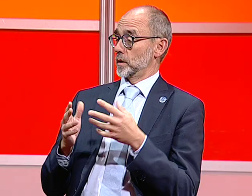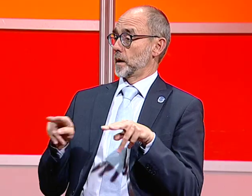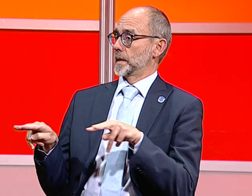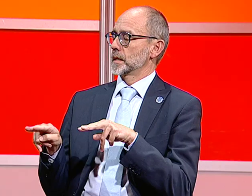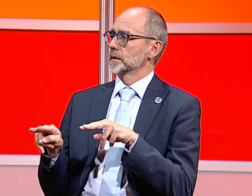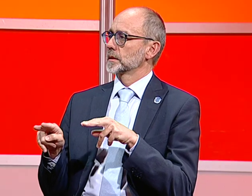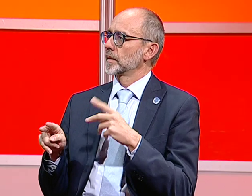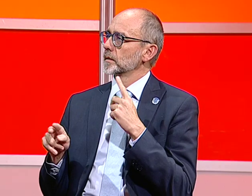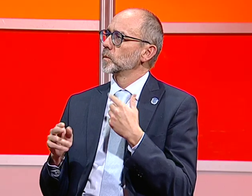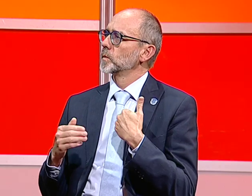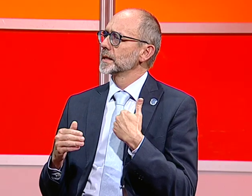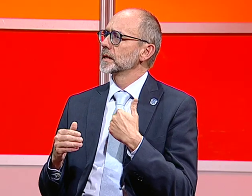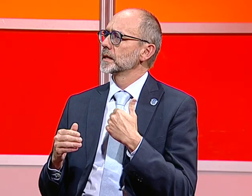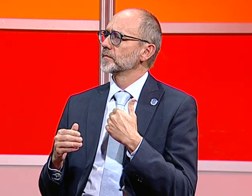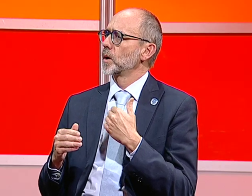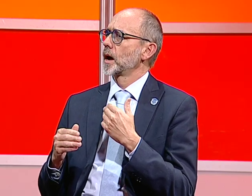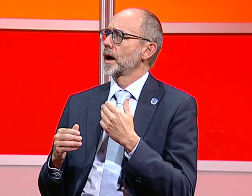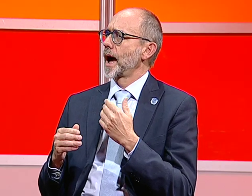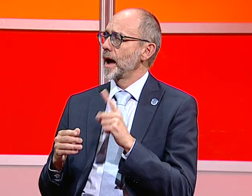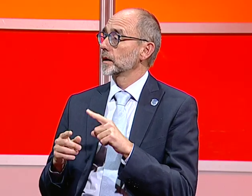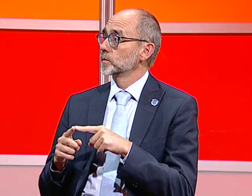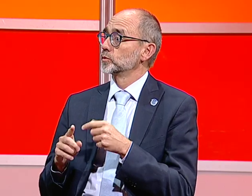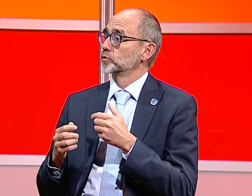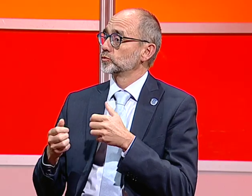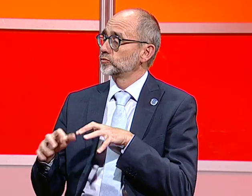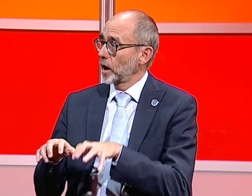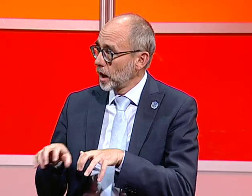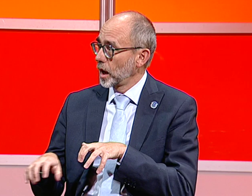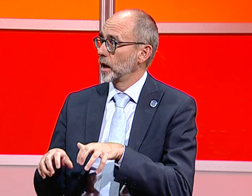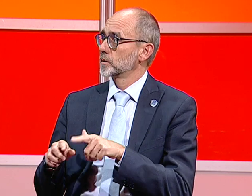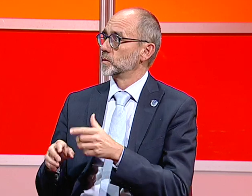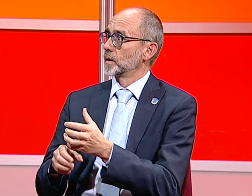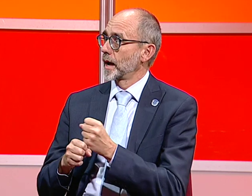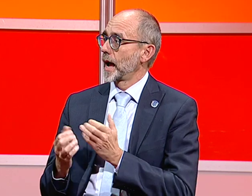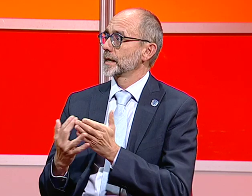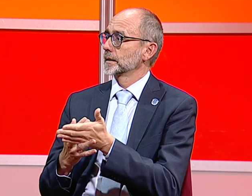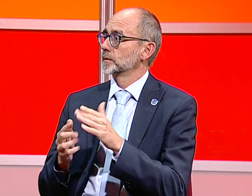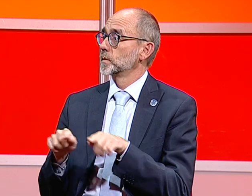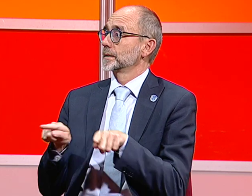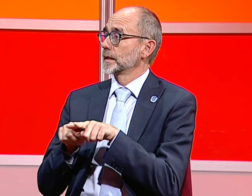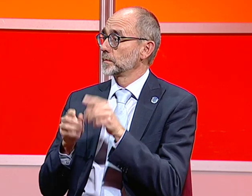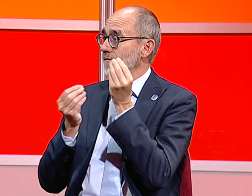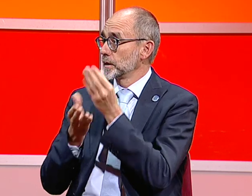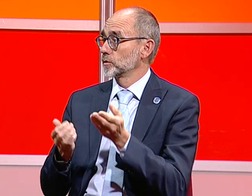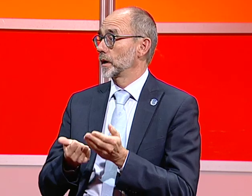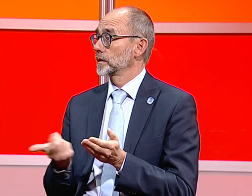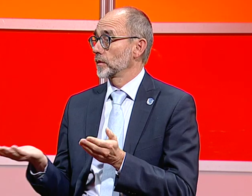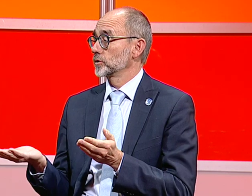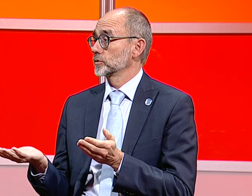I think worldwide there is a perspective that as deaf people, you know, we really struggle to have access